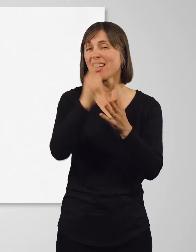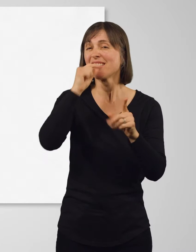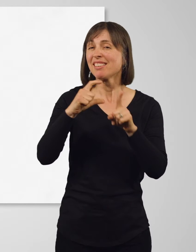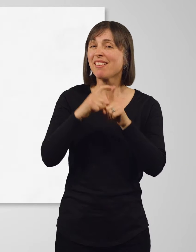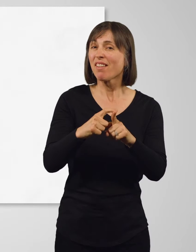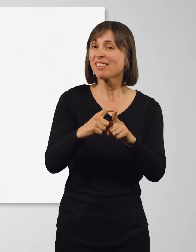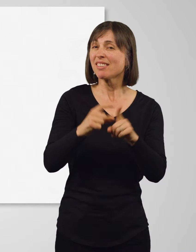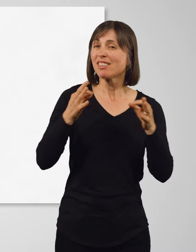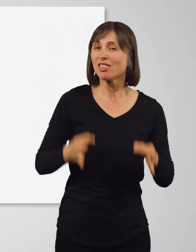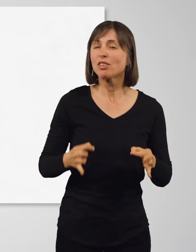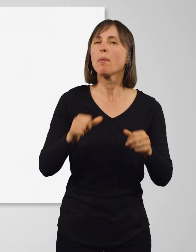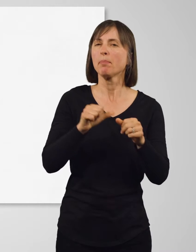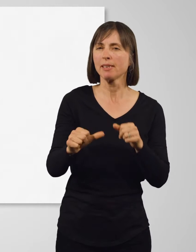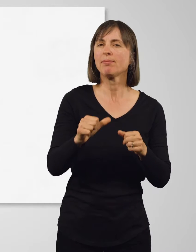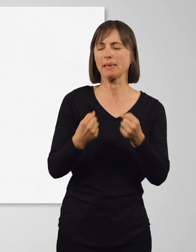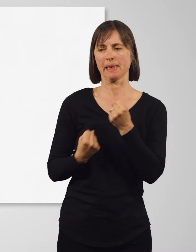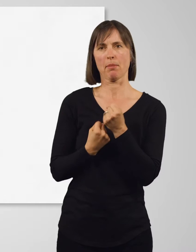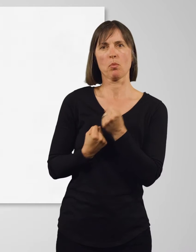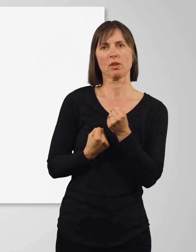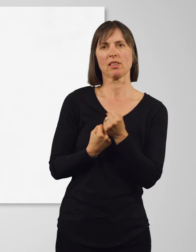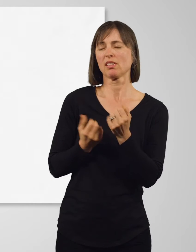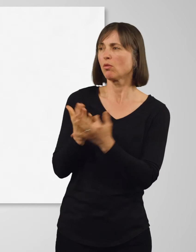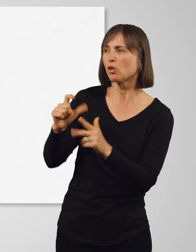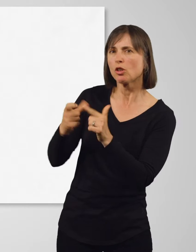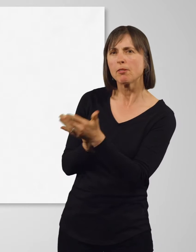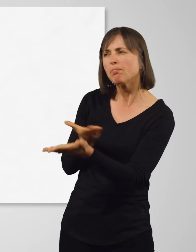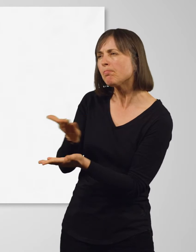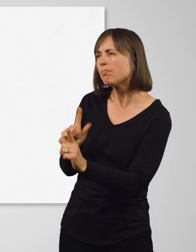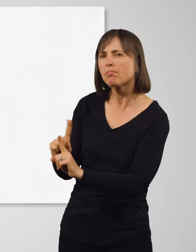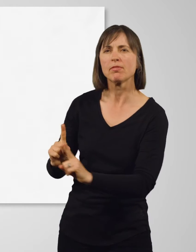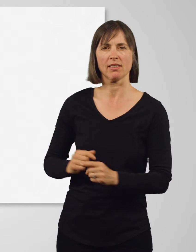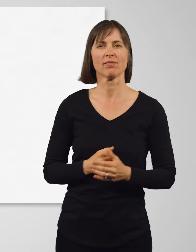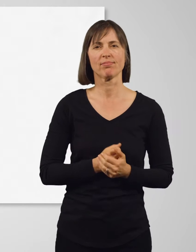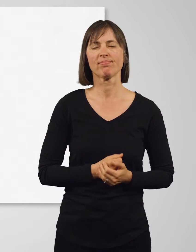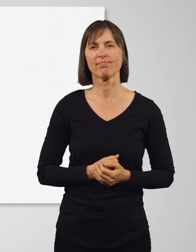These can be difficult decisions, so it's best to get support through your doctor.